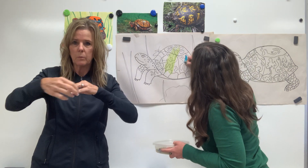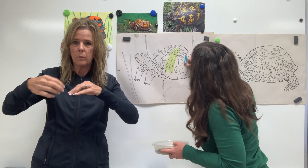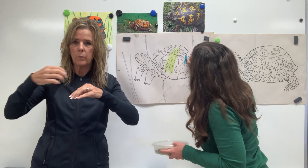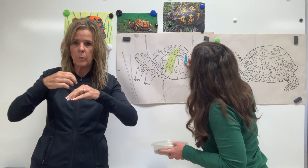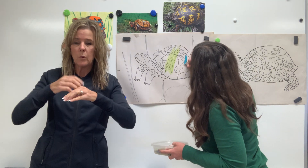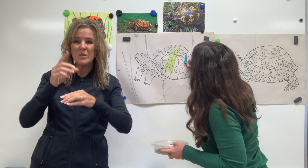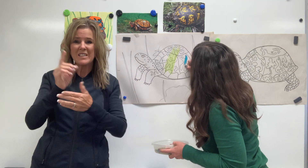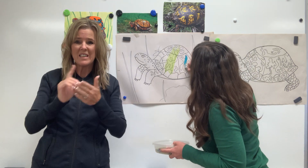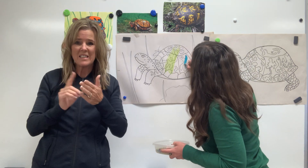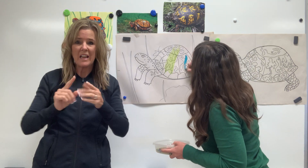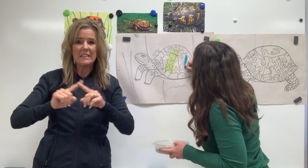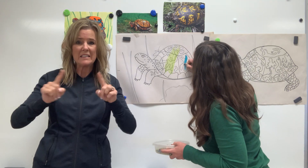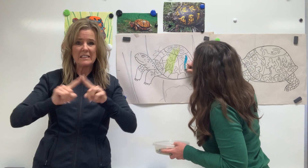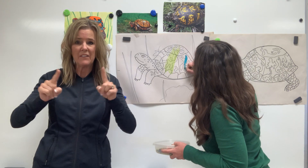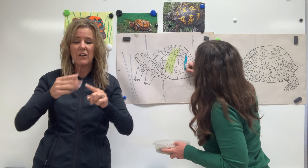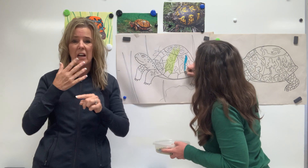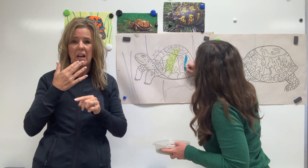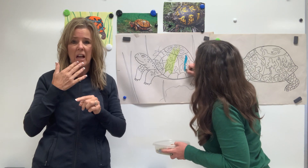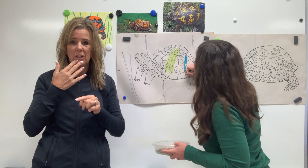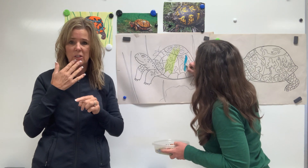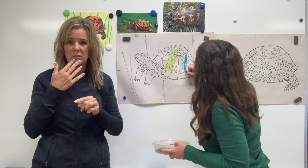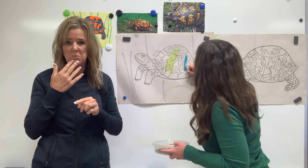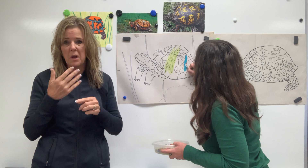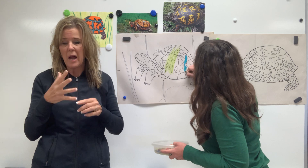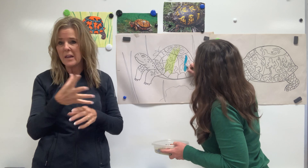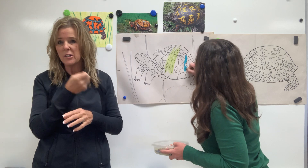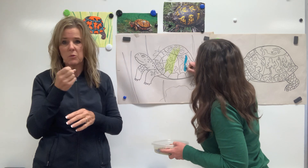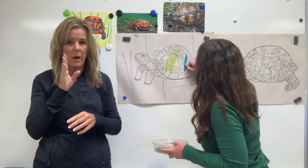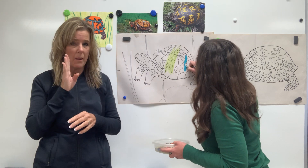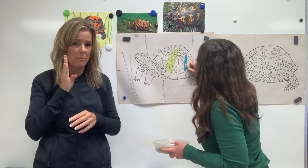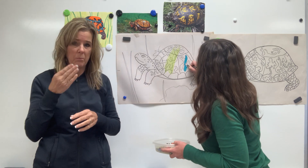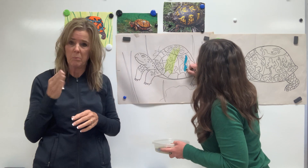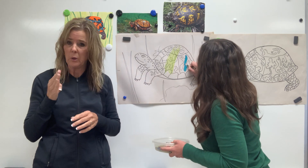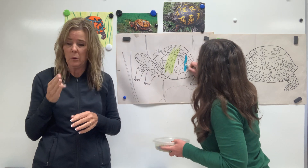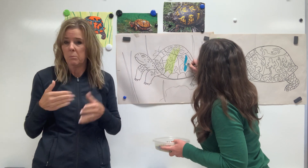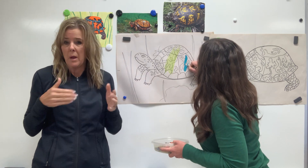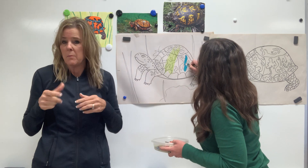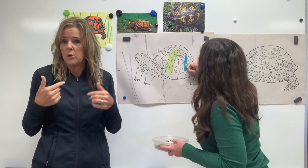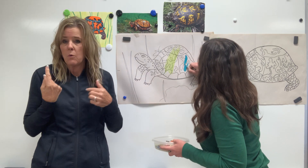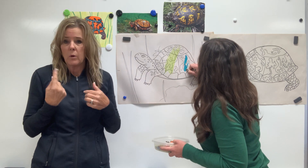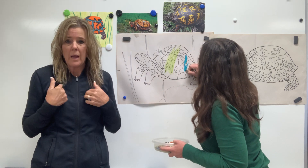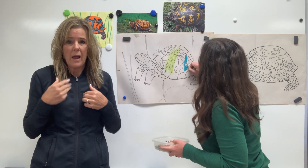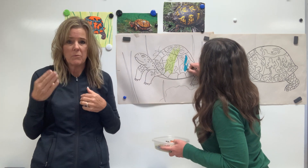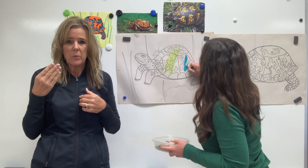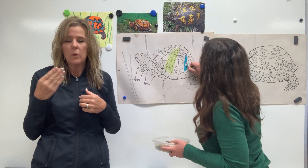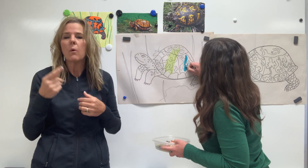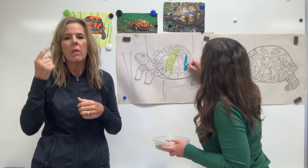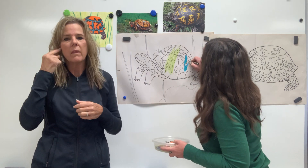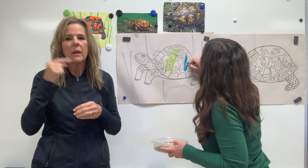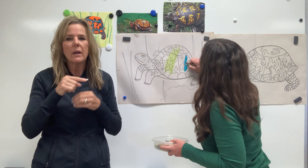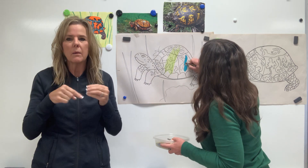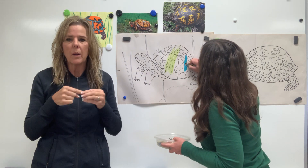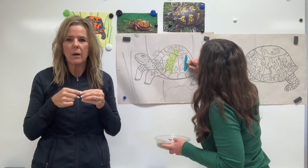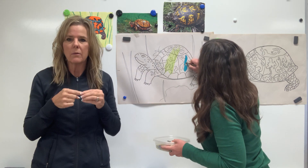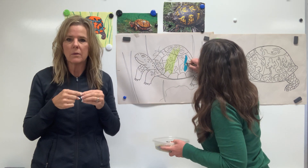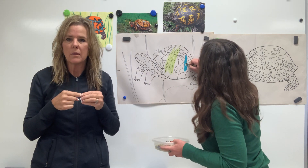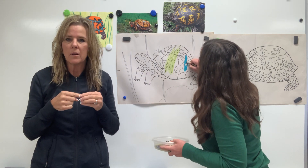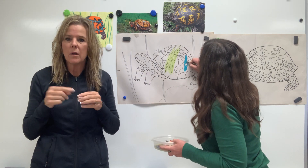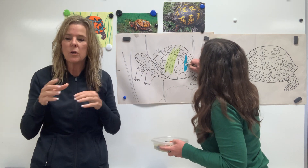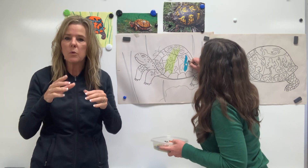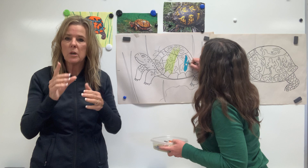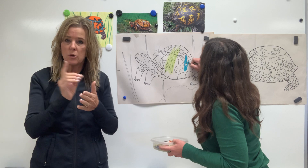a different color, and I just grabbed blue. You might only have blue. Use it. I want you to think about doing